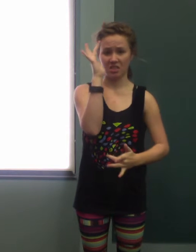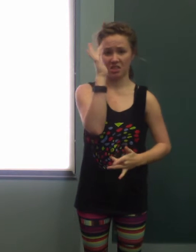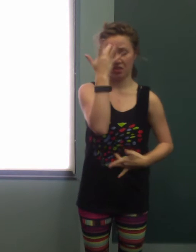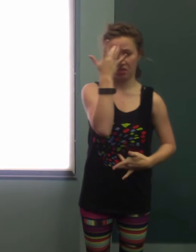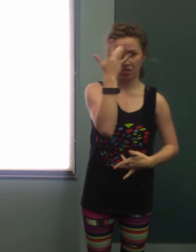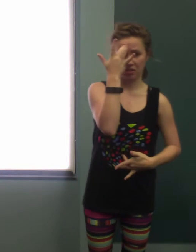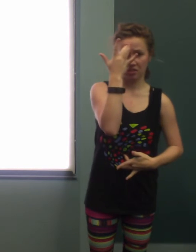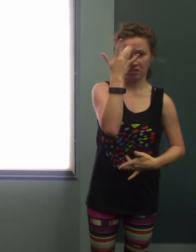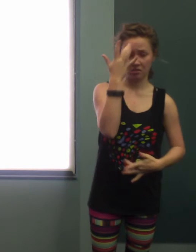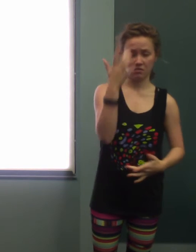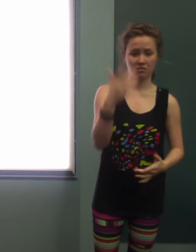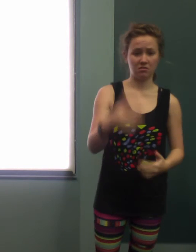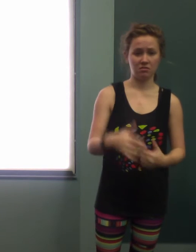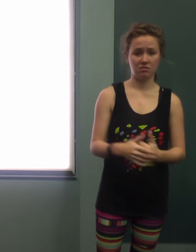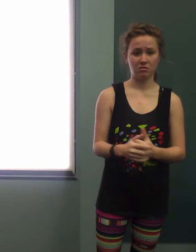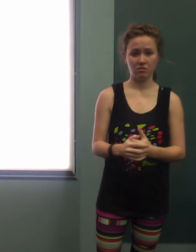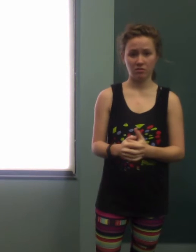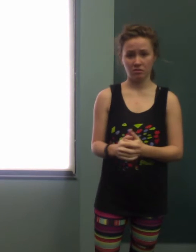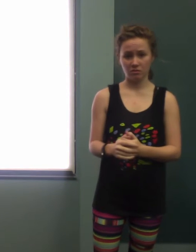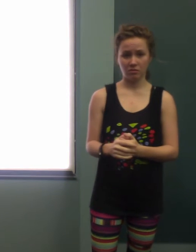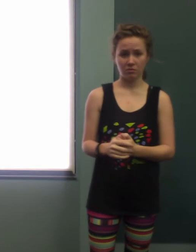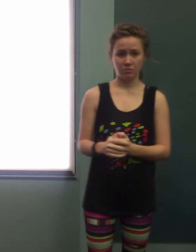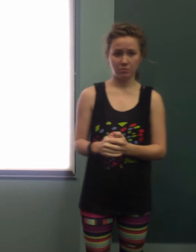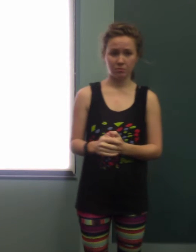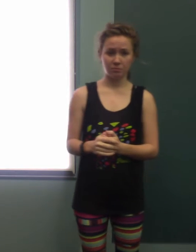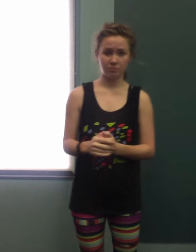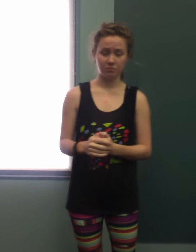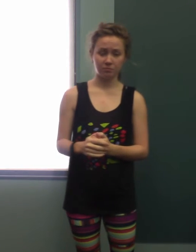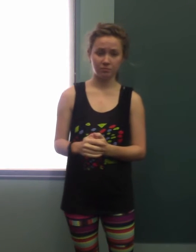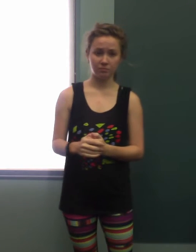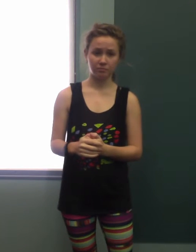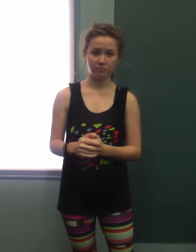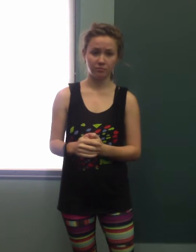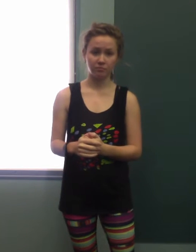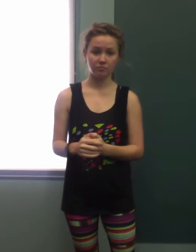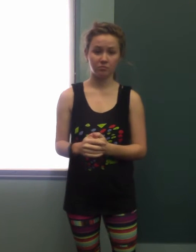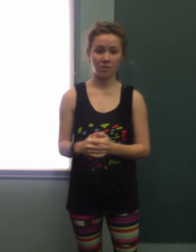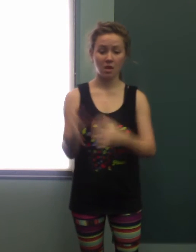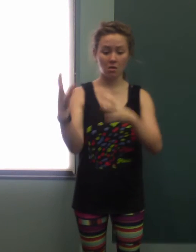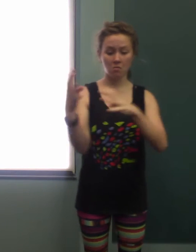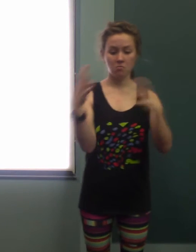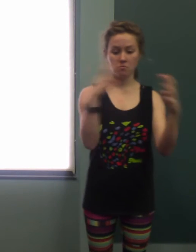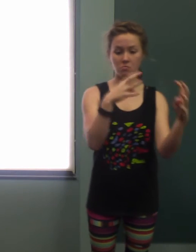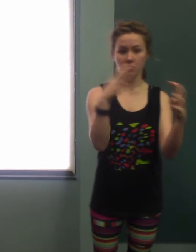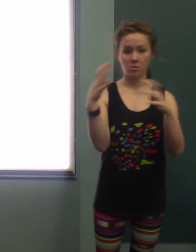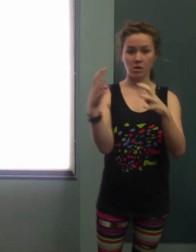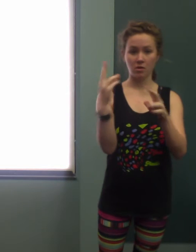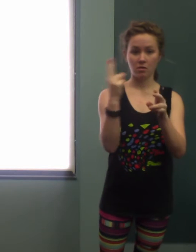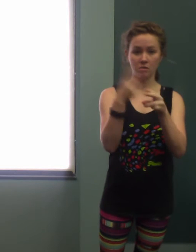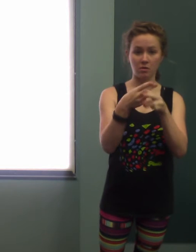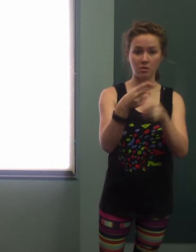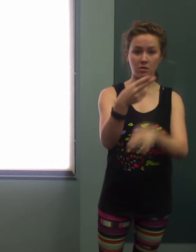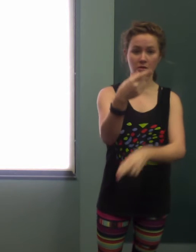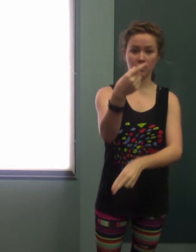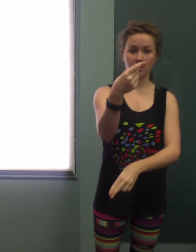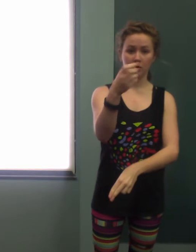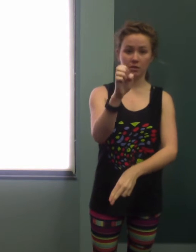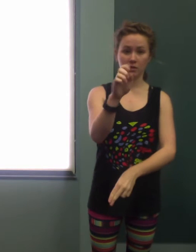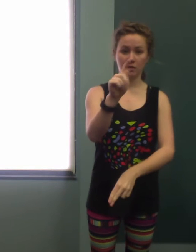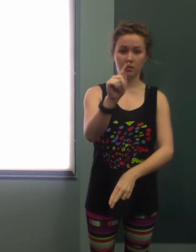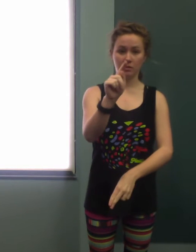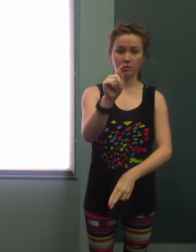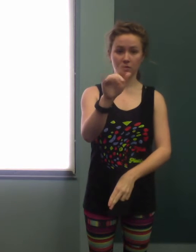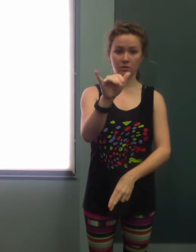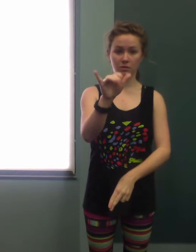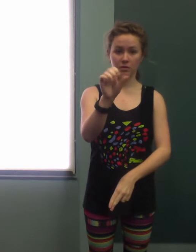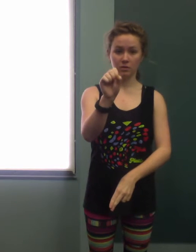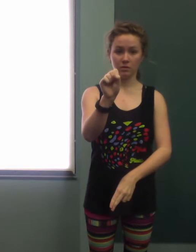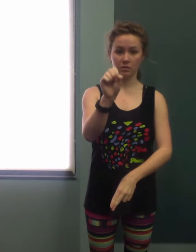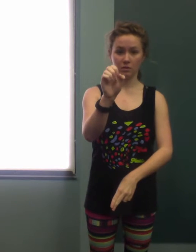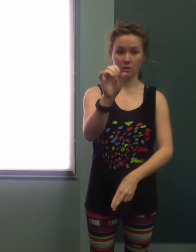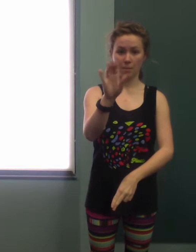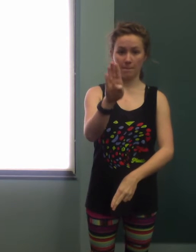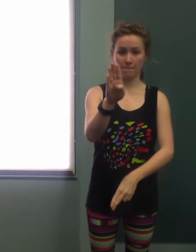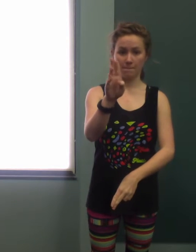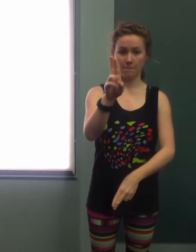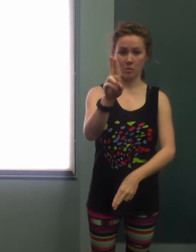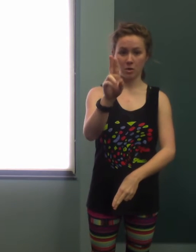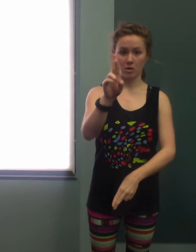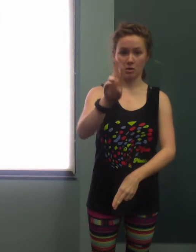dysentery. The Battle of Gettysburg, fought in and around the town of Gettysburg, Pennsylvania, was one of the bloodiest battles